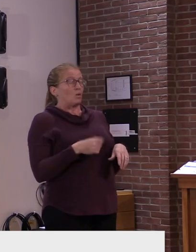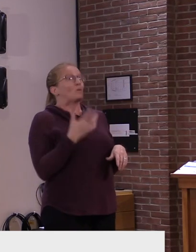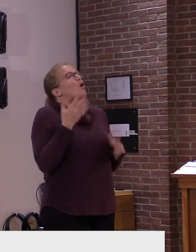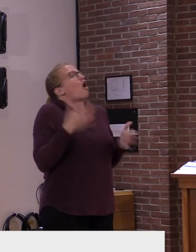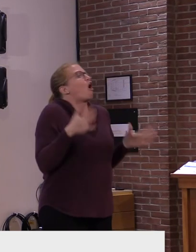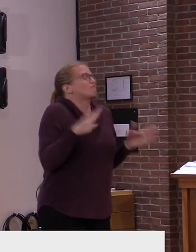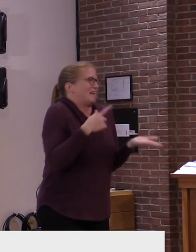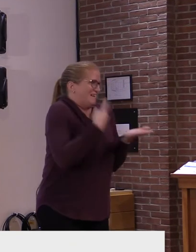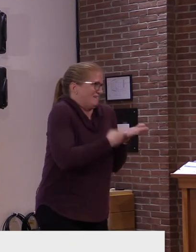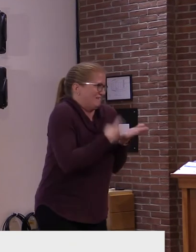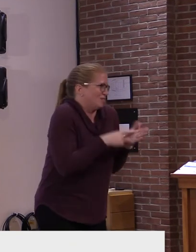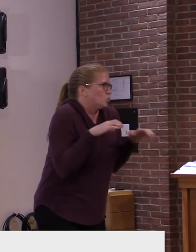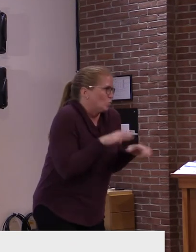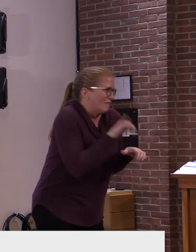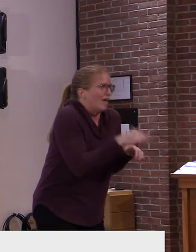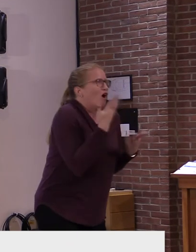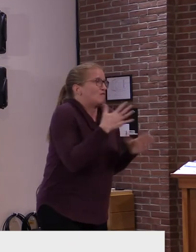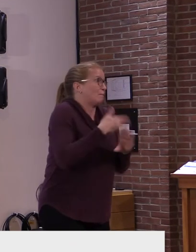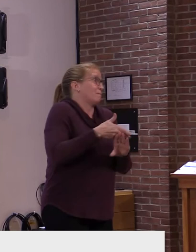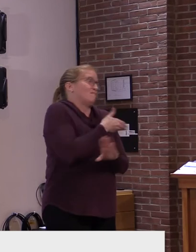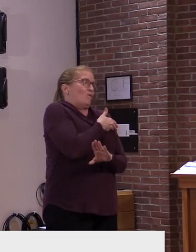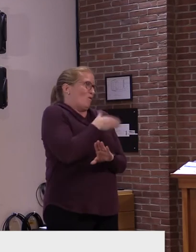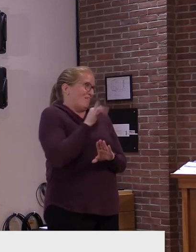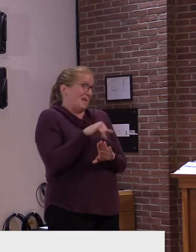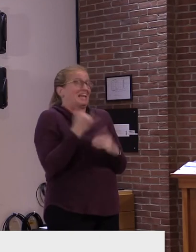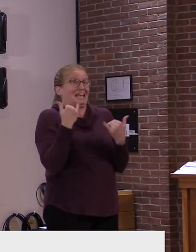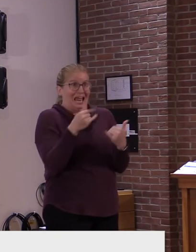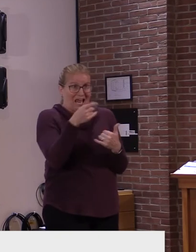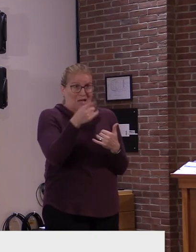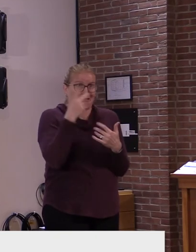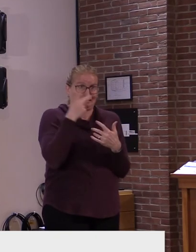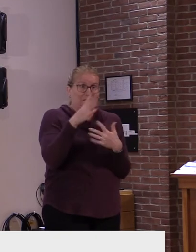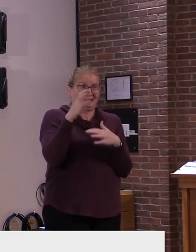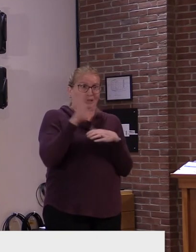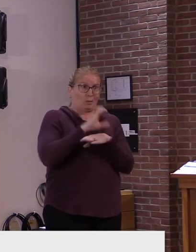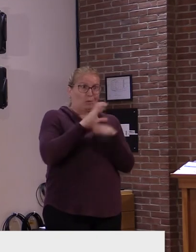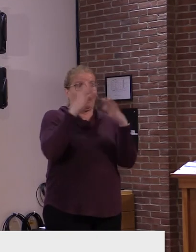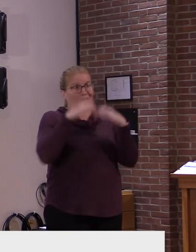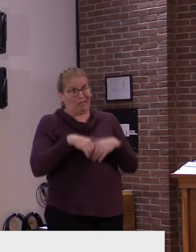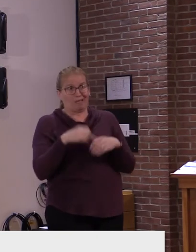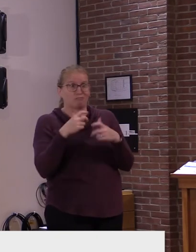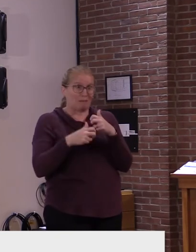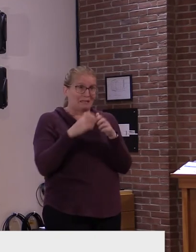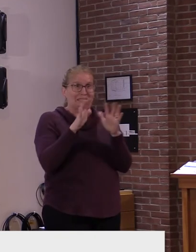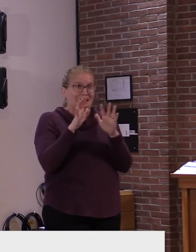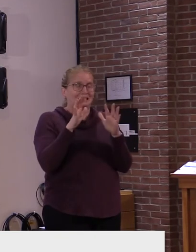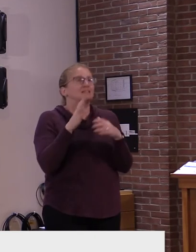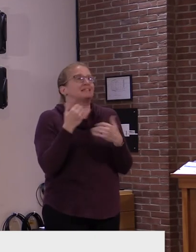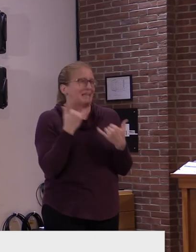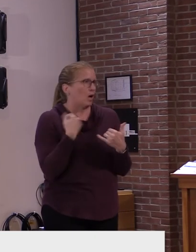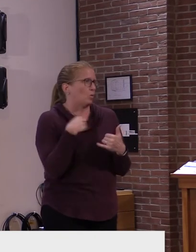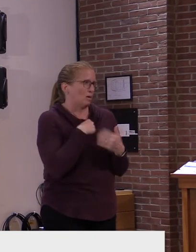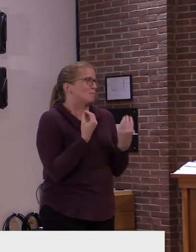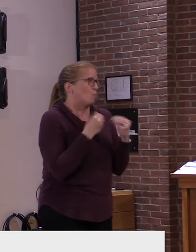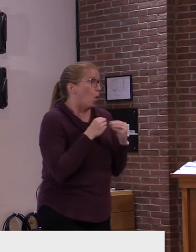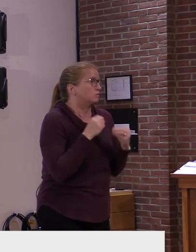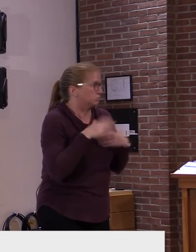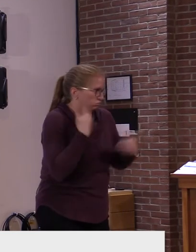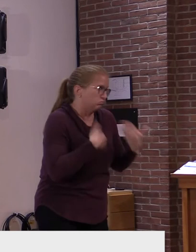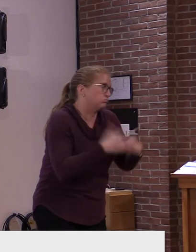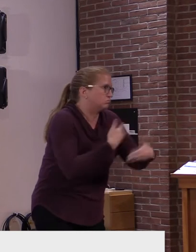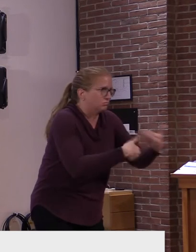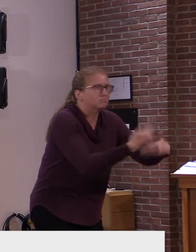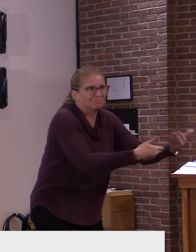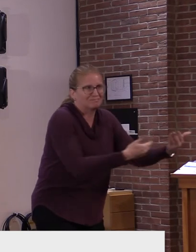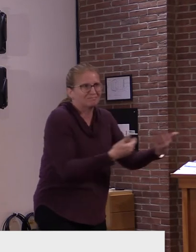discussions and hence you you know you we've talked about the seven day testing uh capability that we're we're building